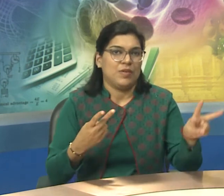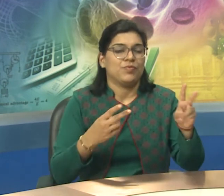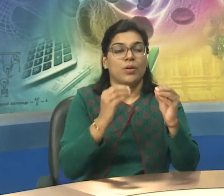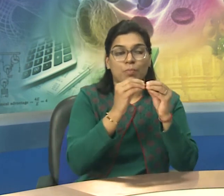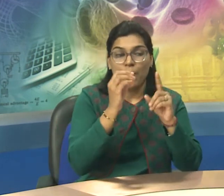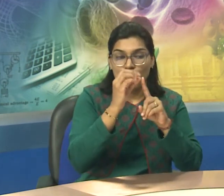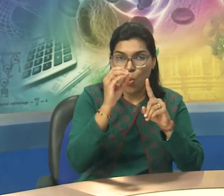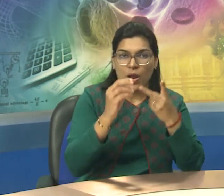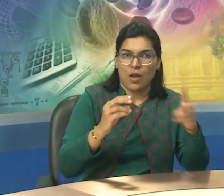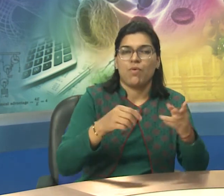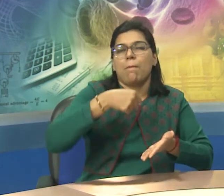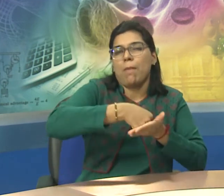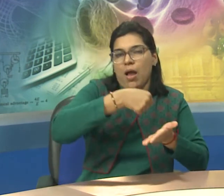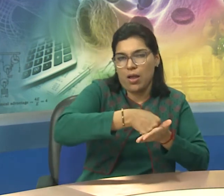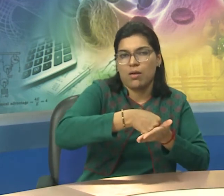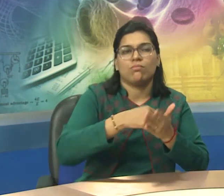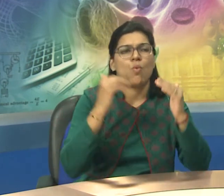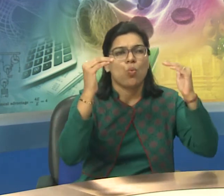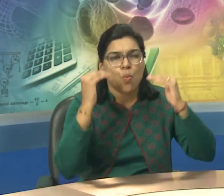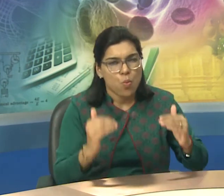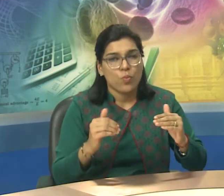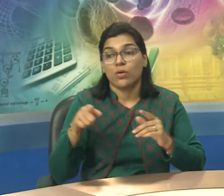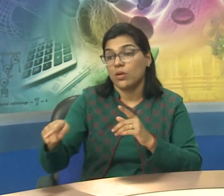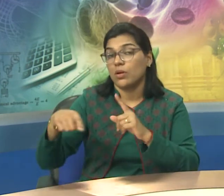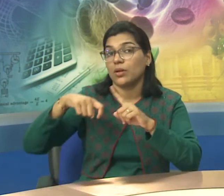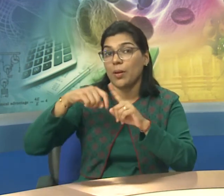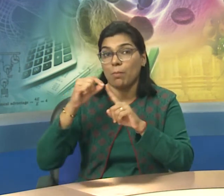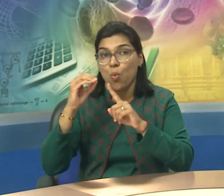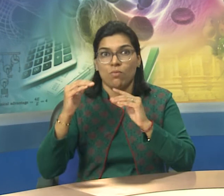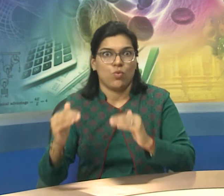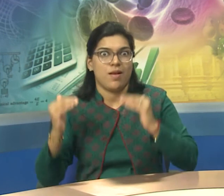MBA, and skilled engineers.